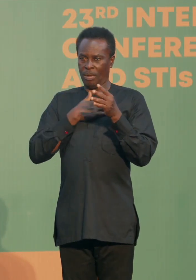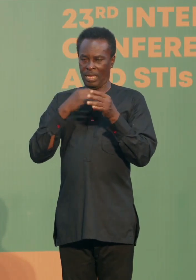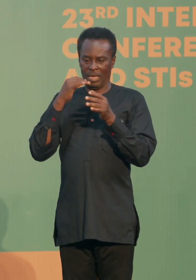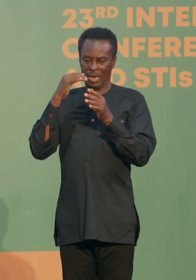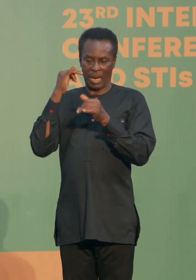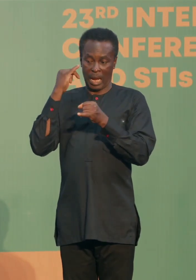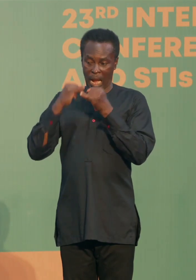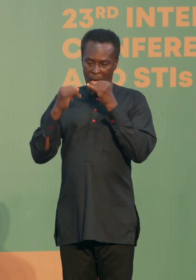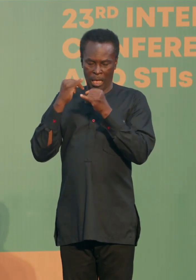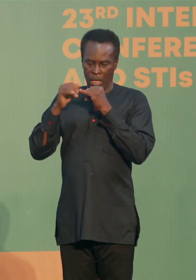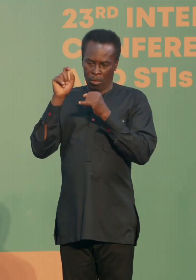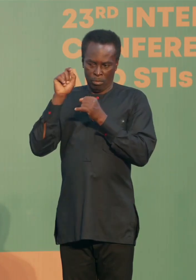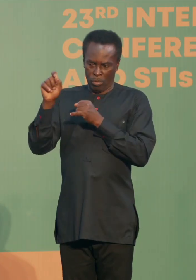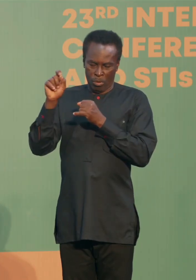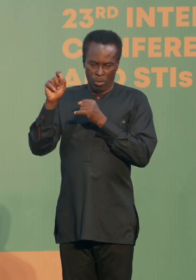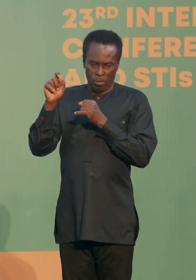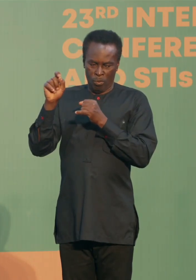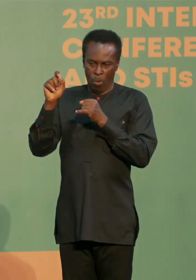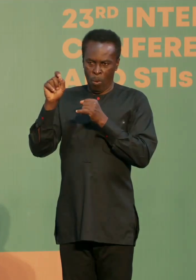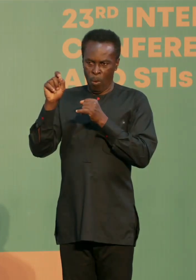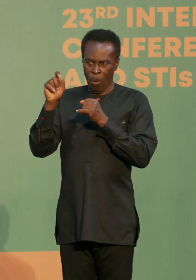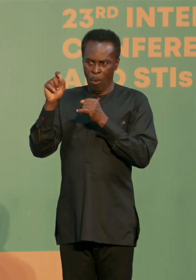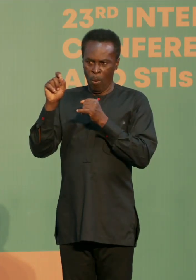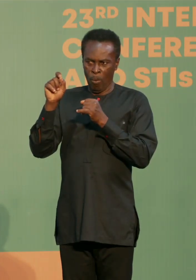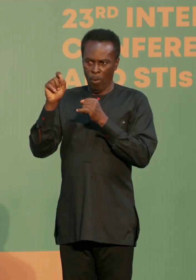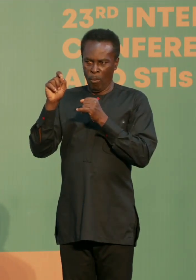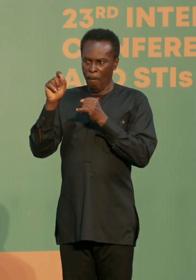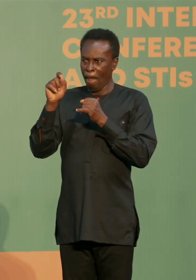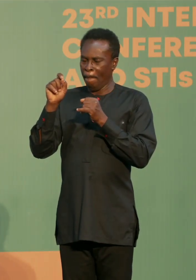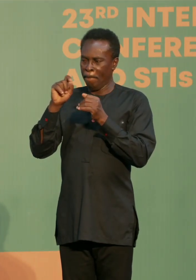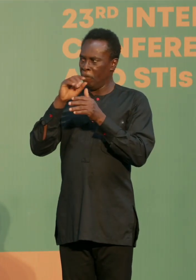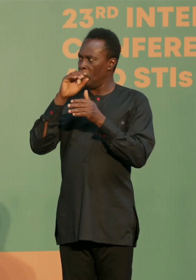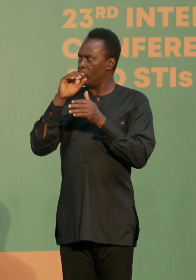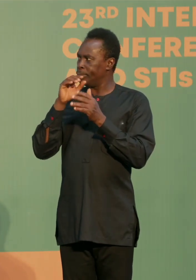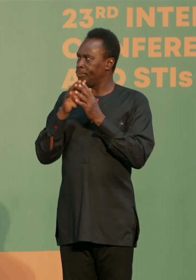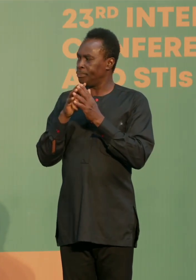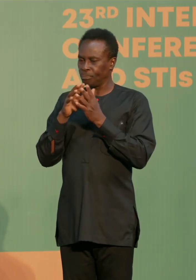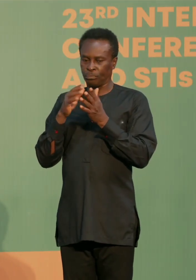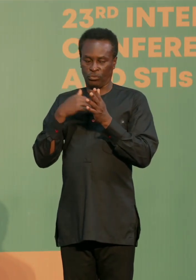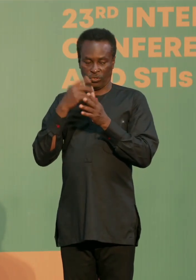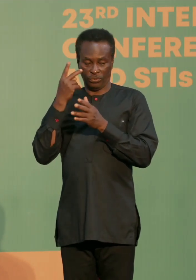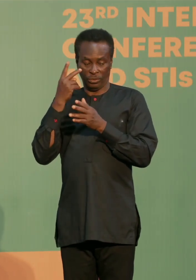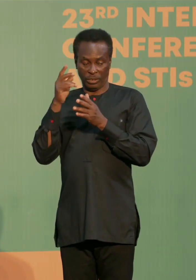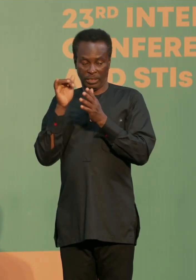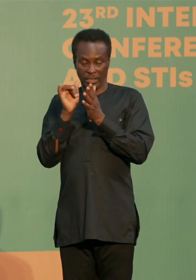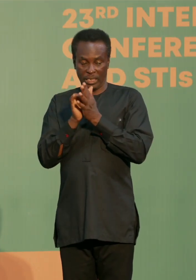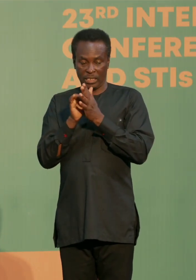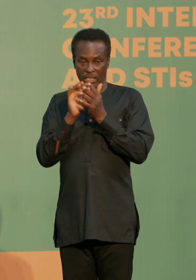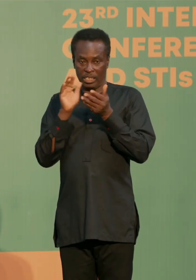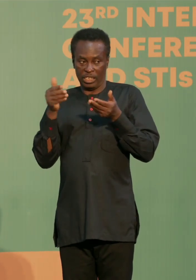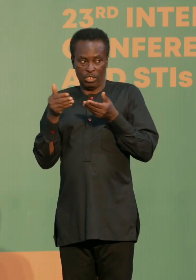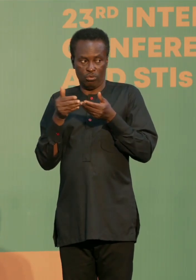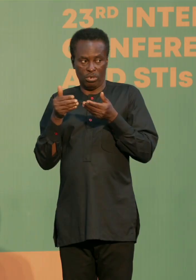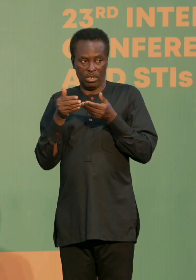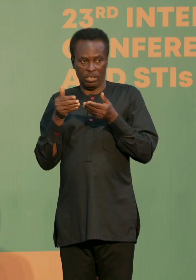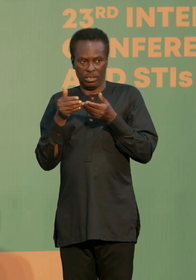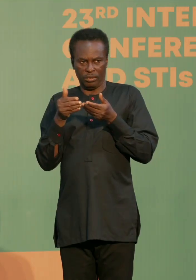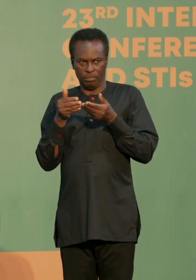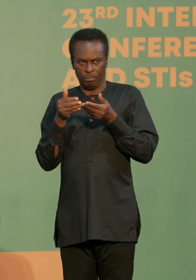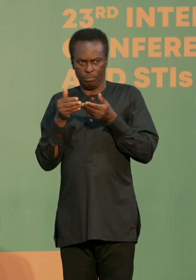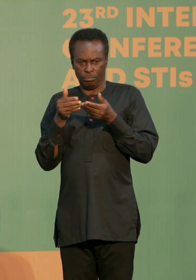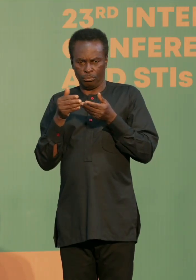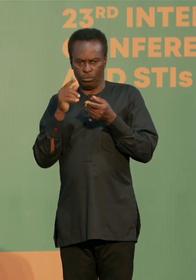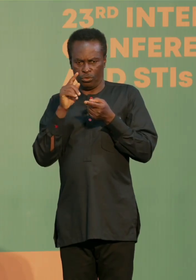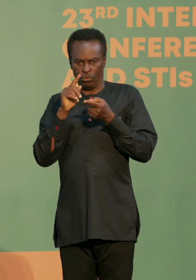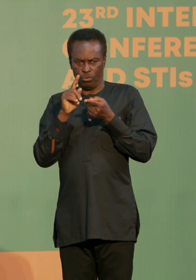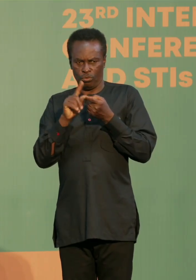there, on antiretroviral treatment, we thought that introduction of antiretroviral treatment was going to